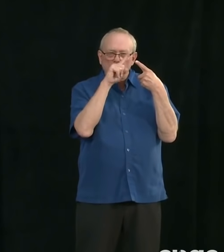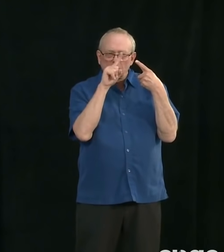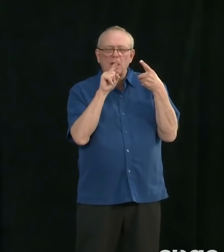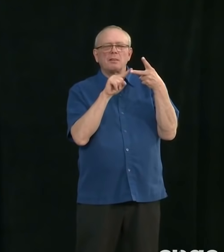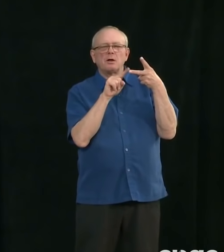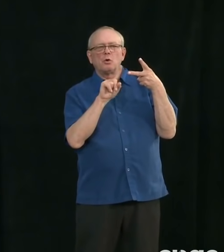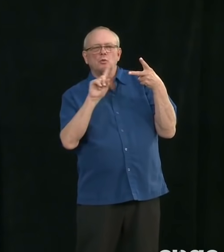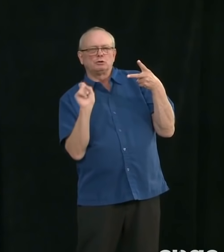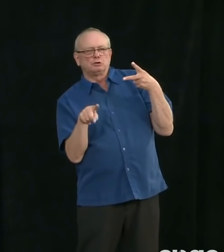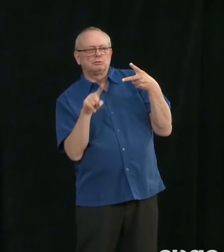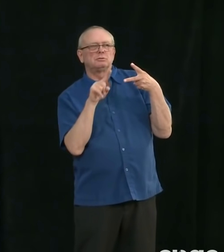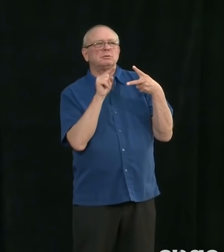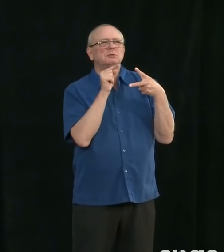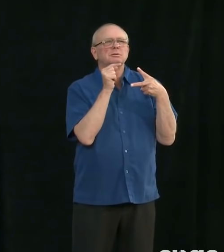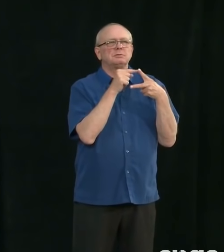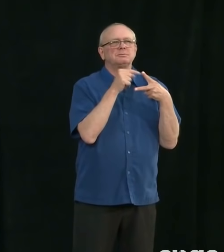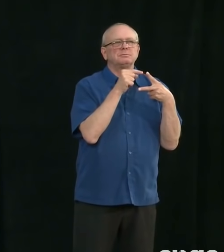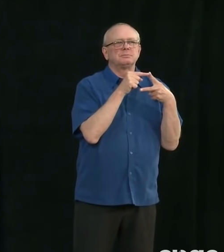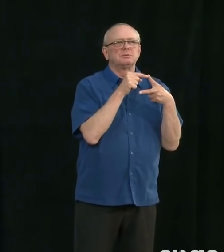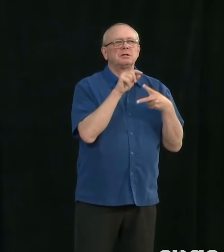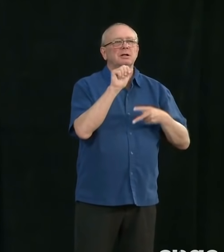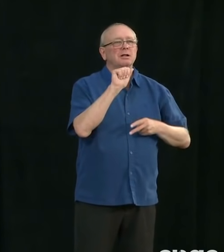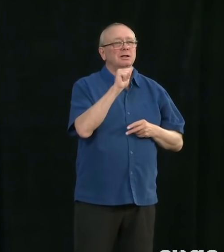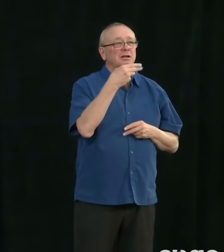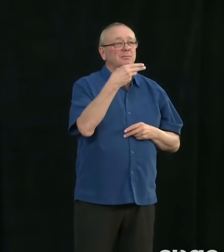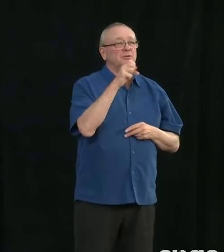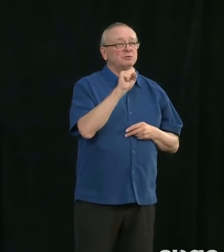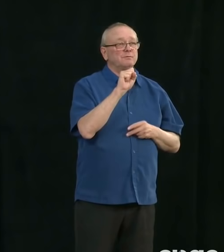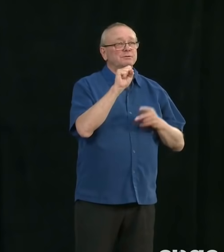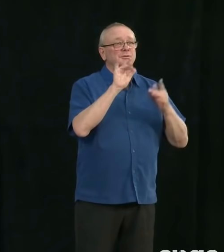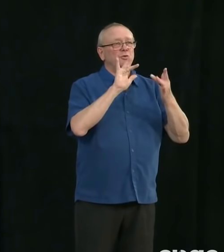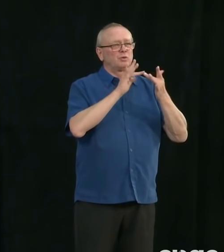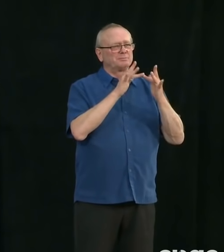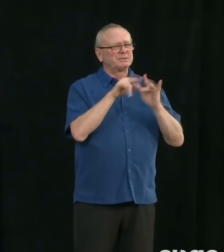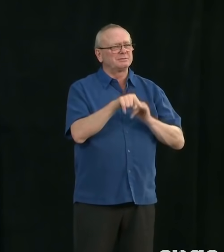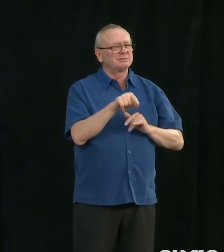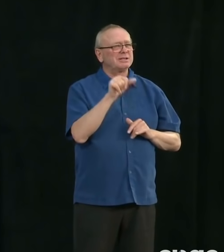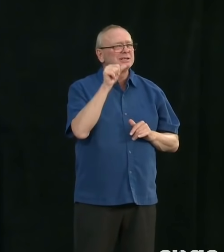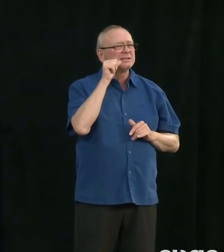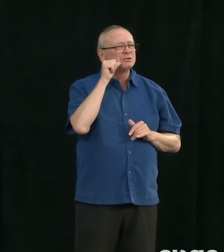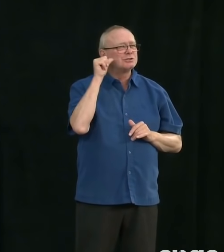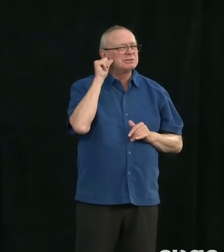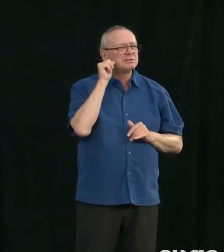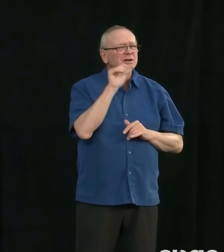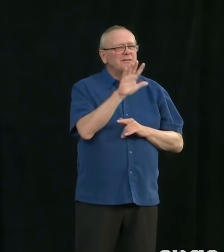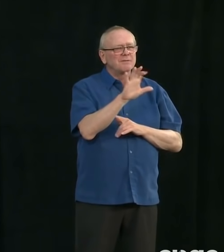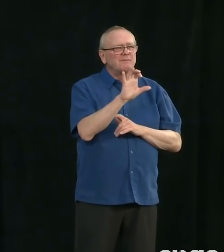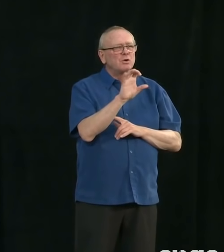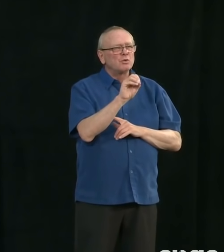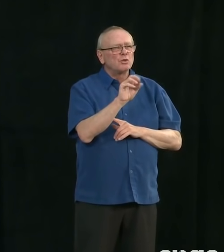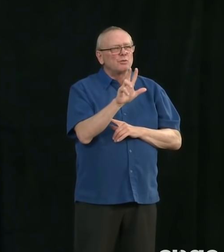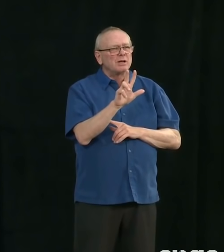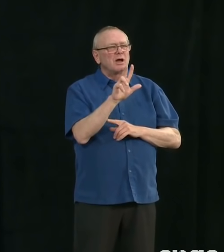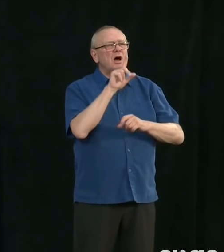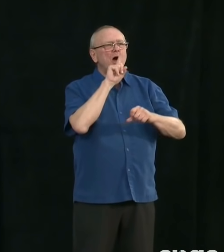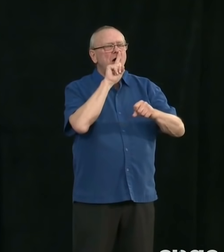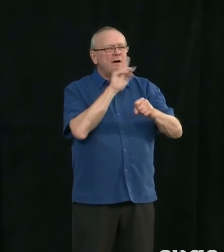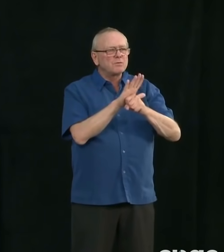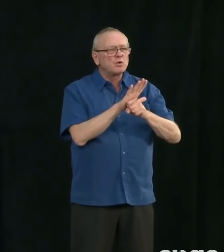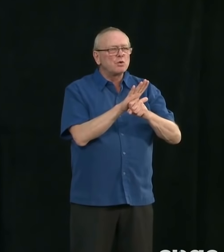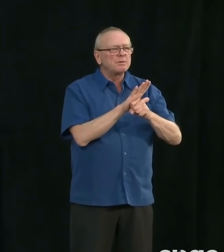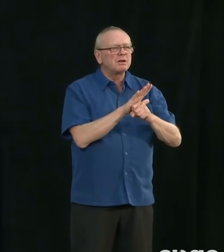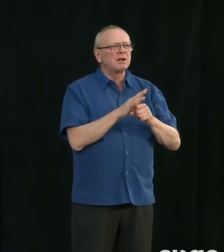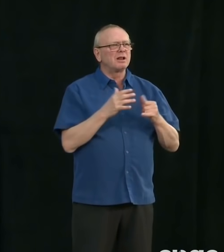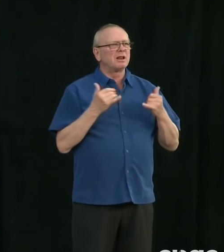Health website that the Edmonton zone had 503 confirmed cases yesterday, and today it's 502, so just hoping for some clarification on